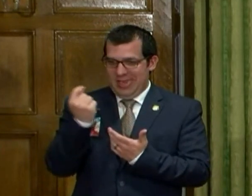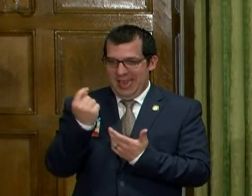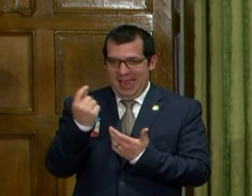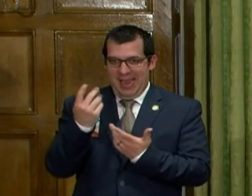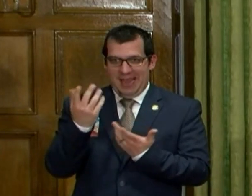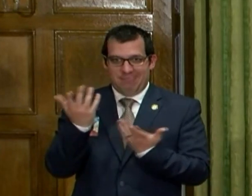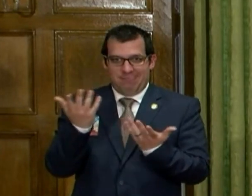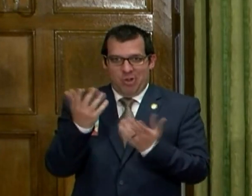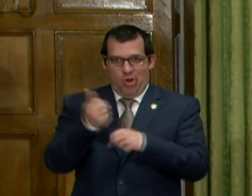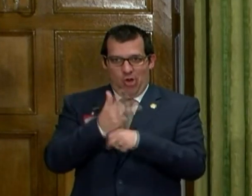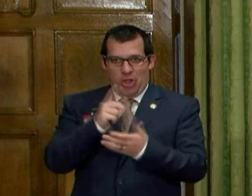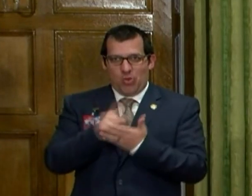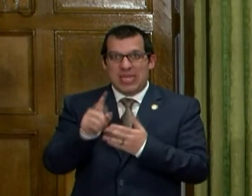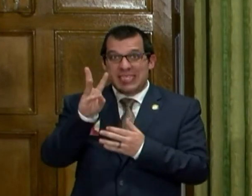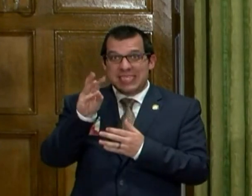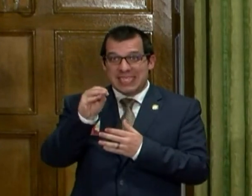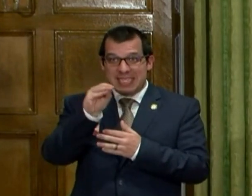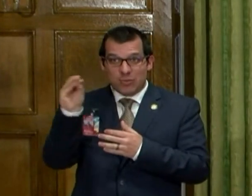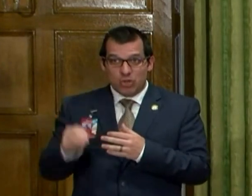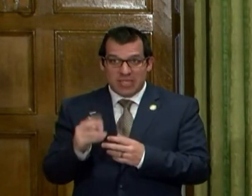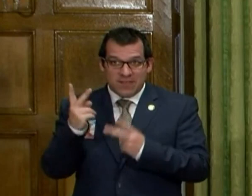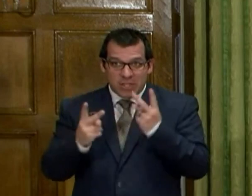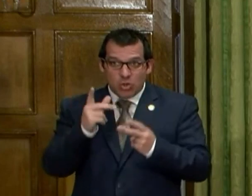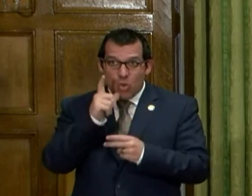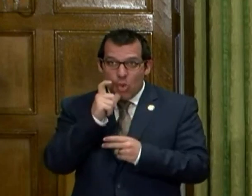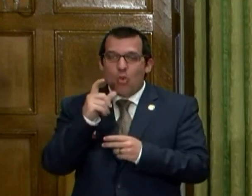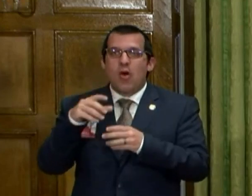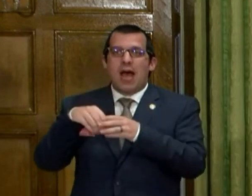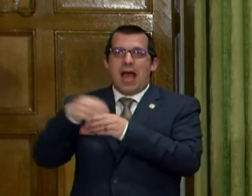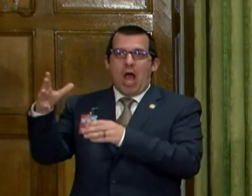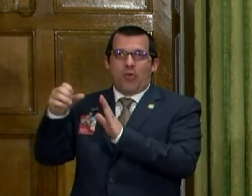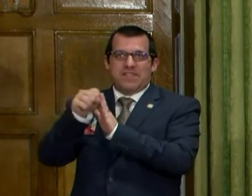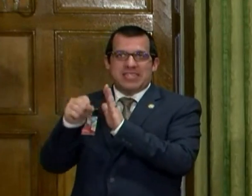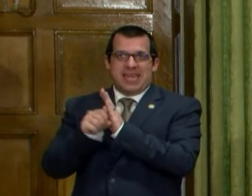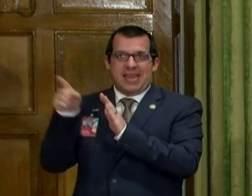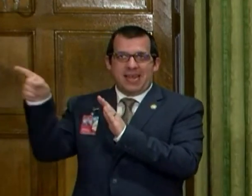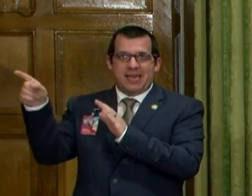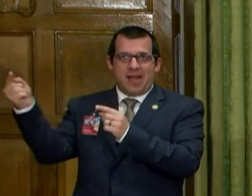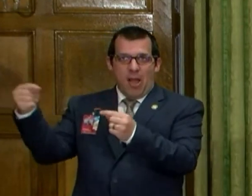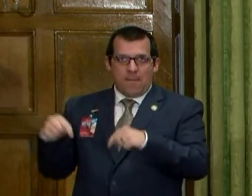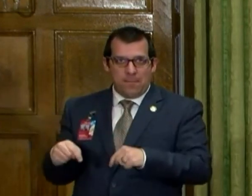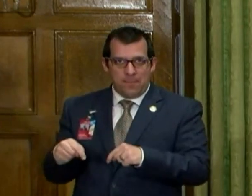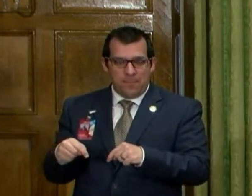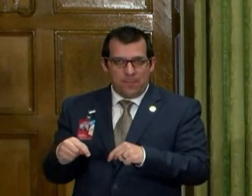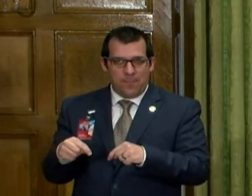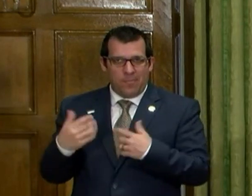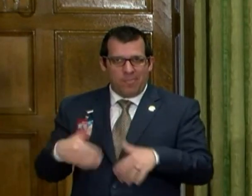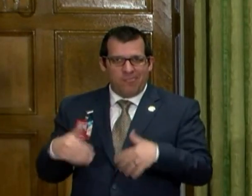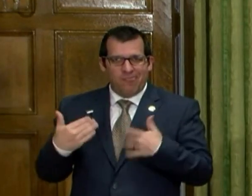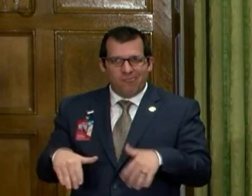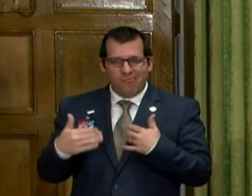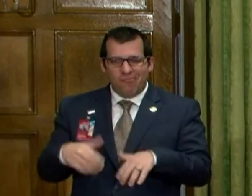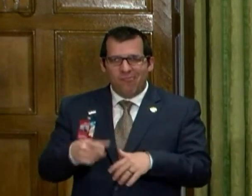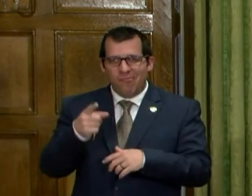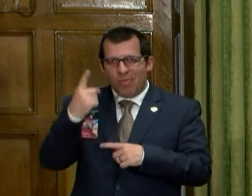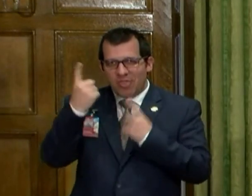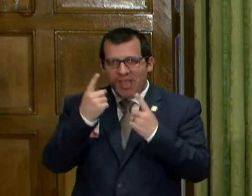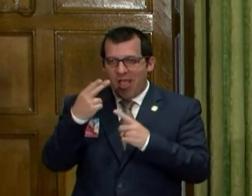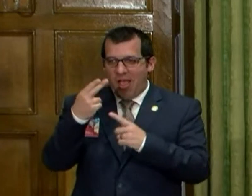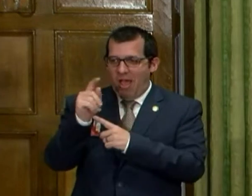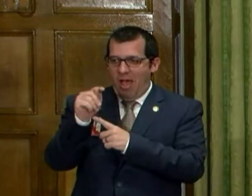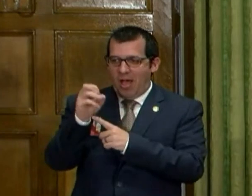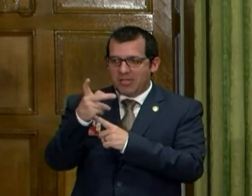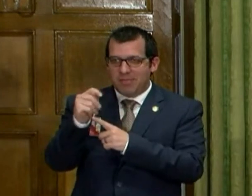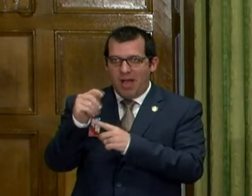were 60% of the visitors were from out of state. Now you think about that in terms of hot